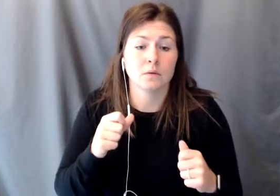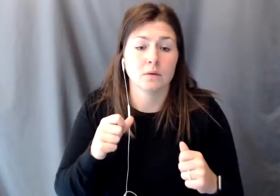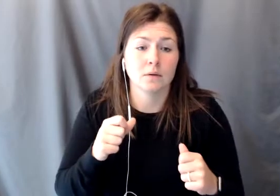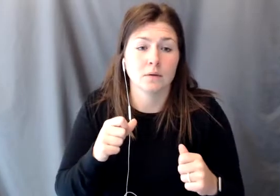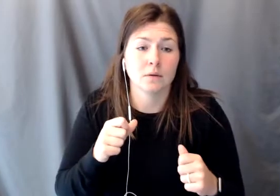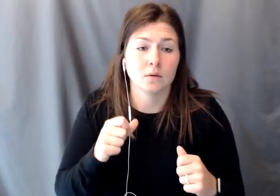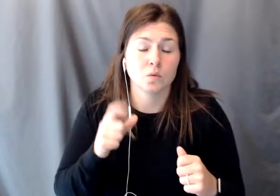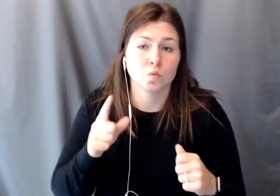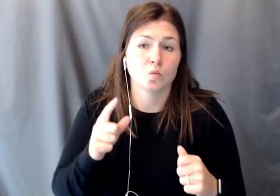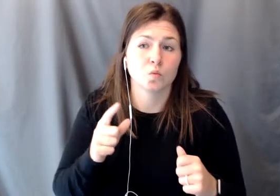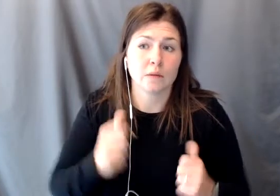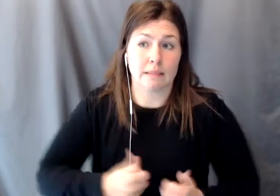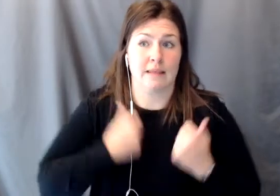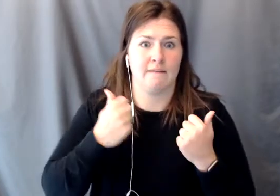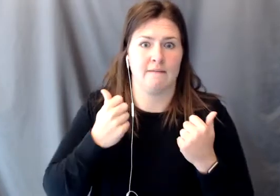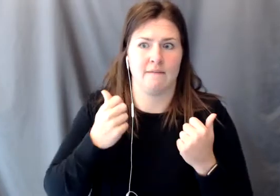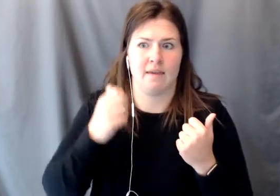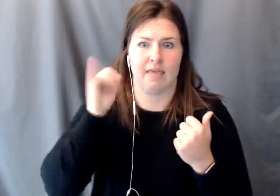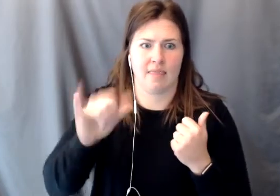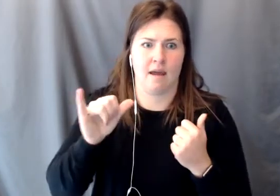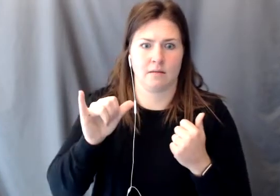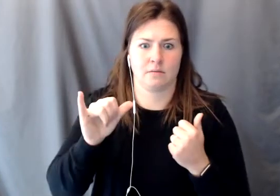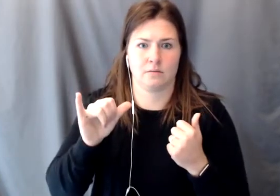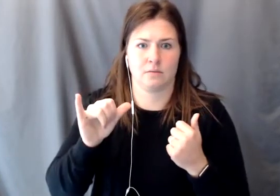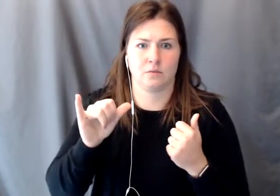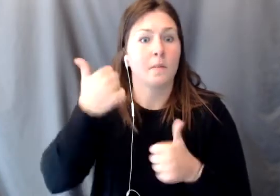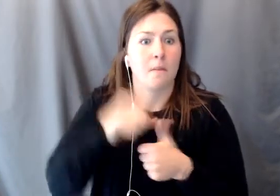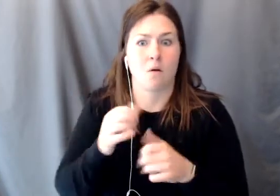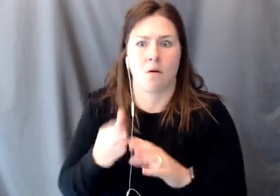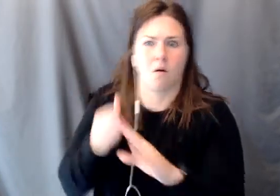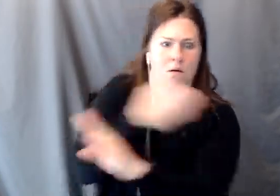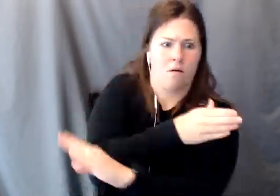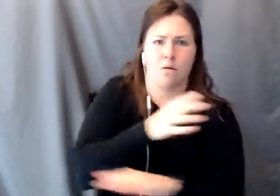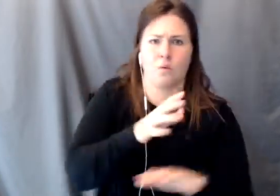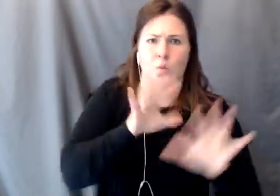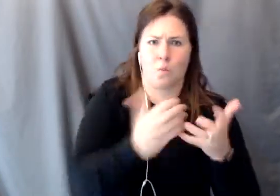that foundation that I grew up in? It's like, it's really easy when